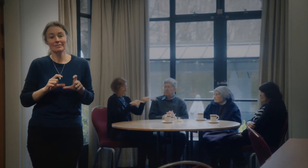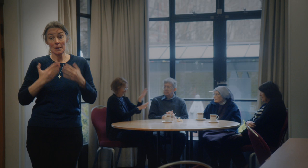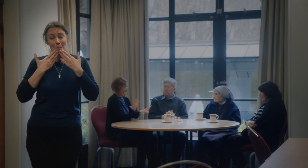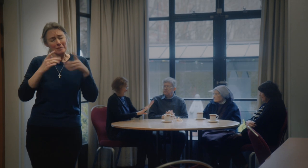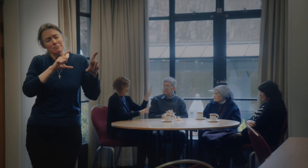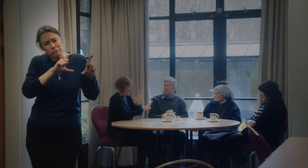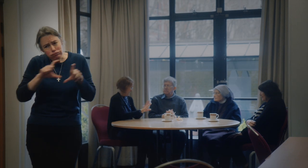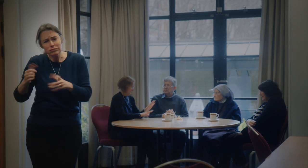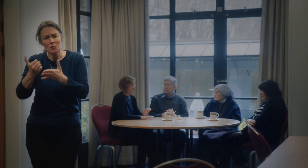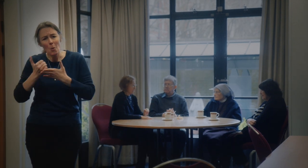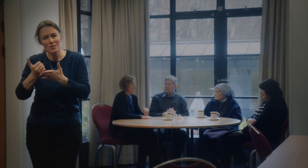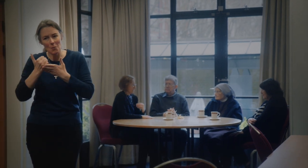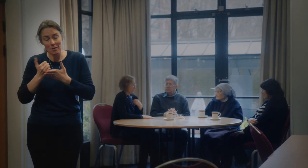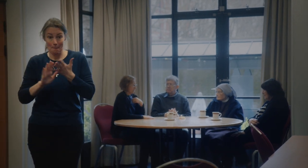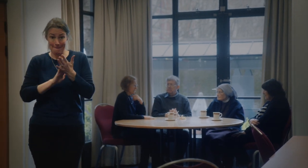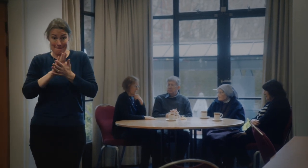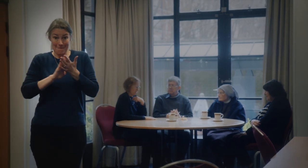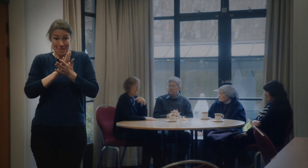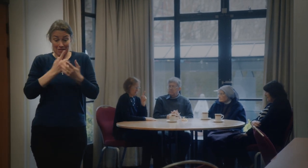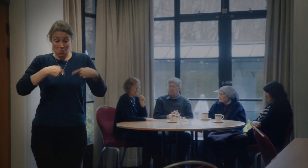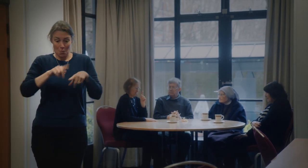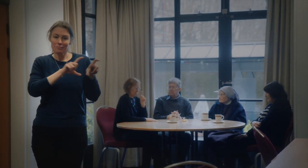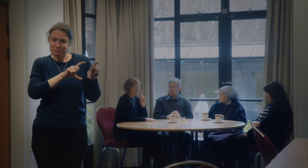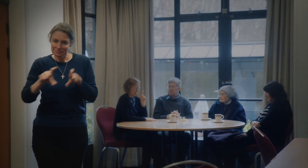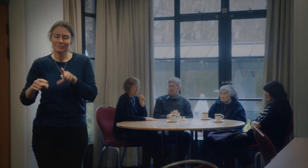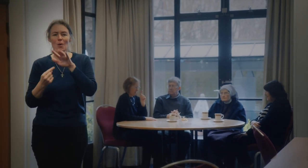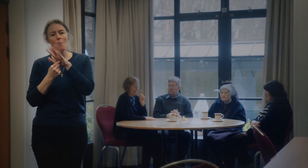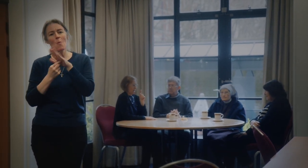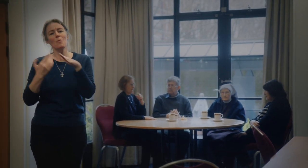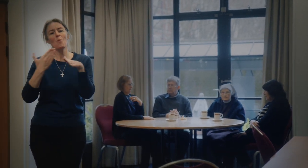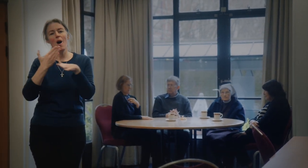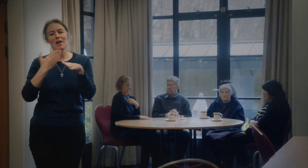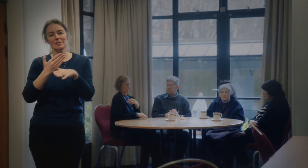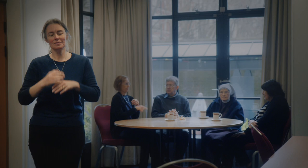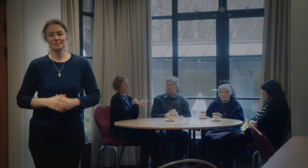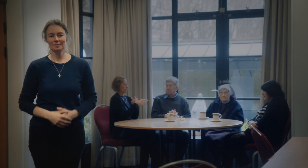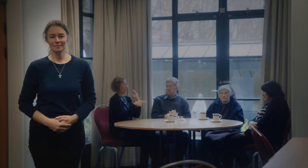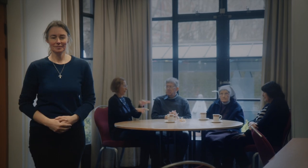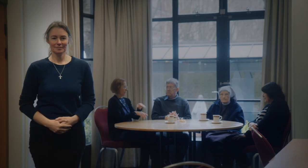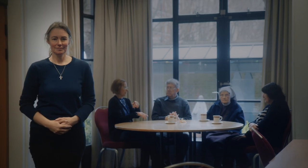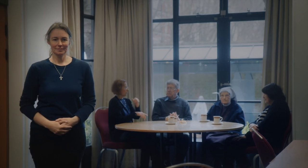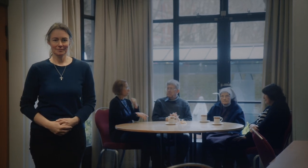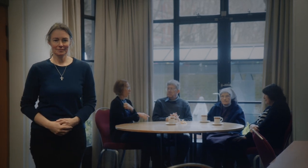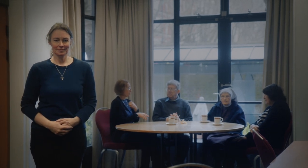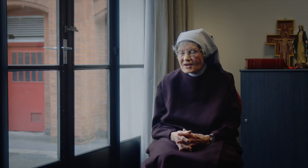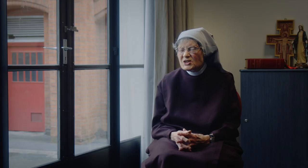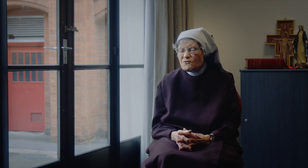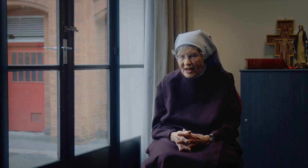Thank you for supporting Caritas. Please continue with your support so that we can continue with this important work. It's